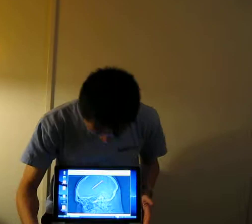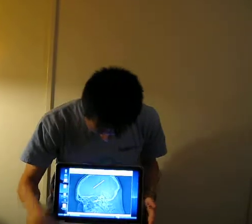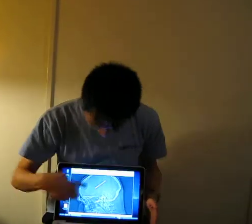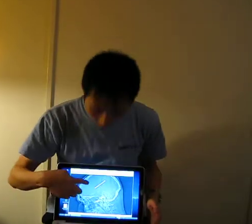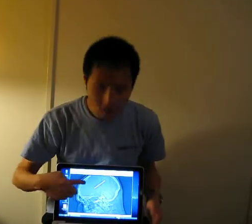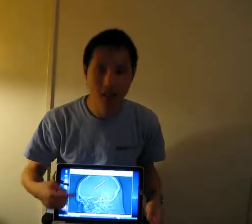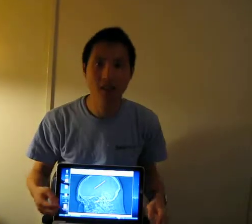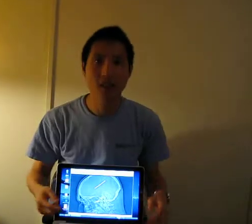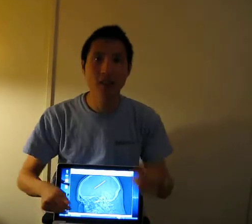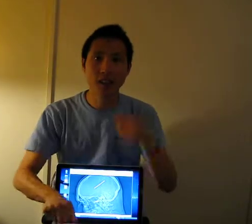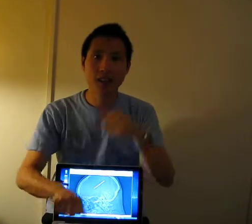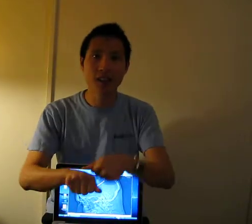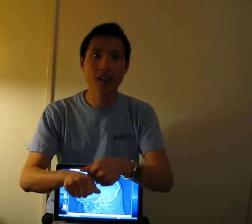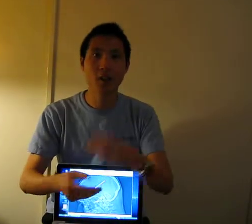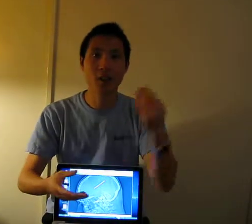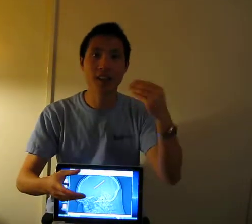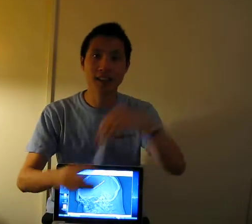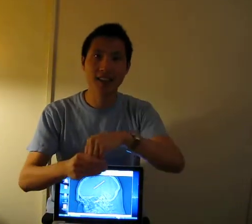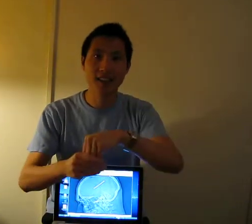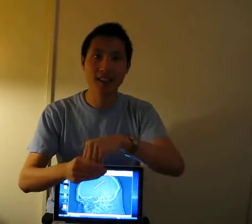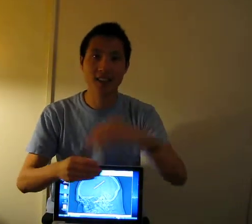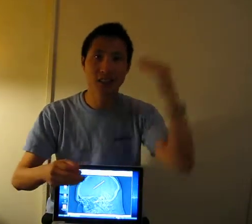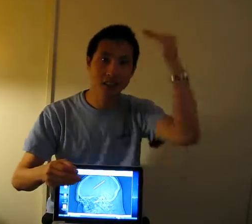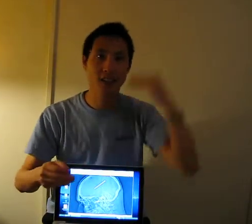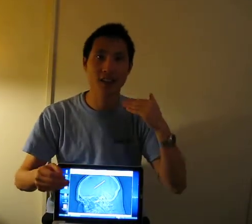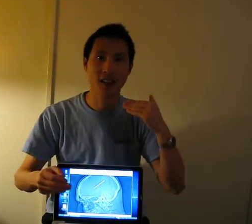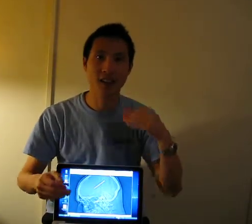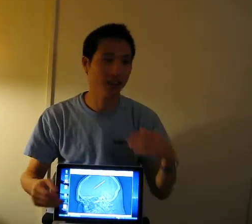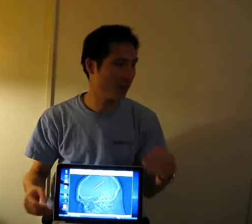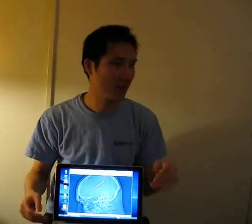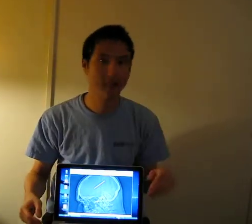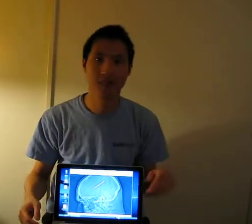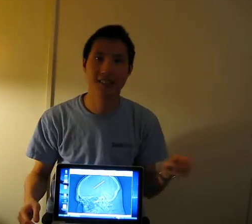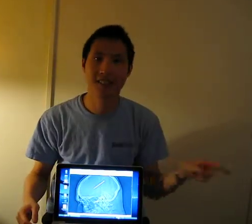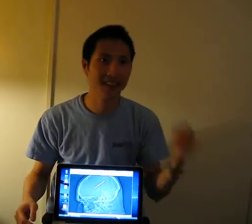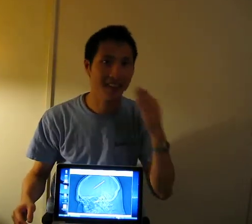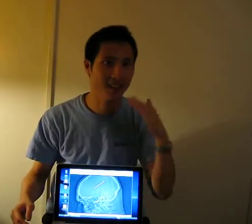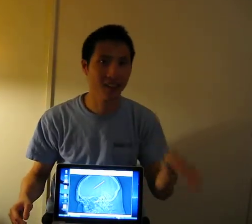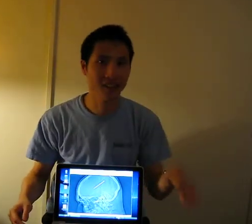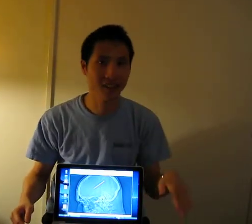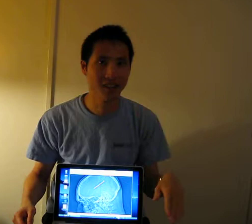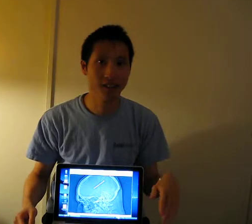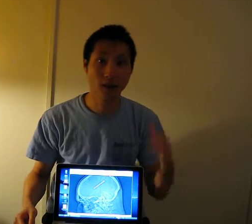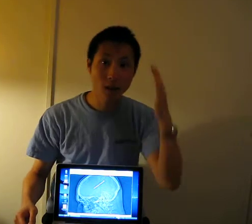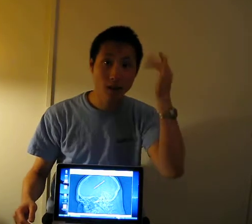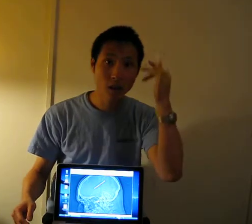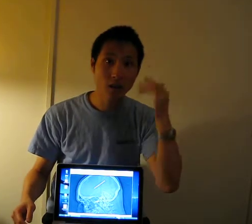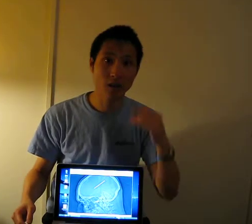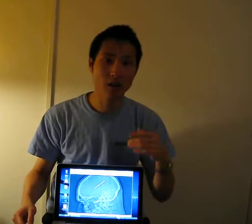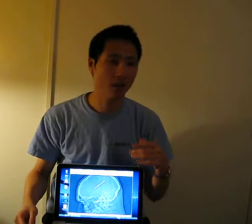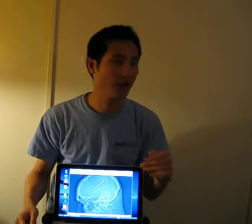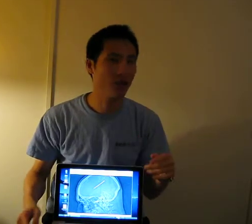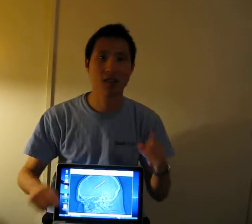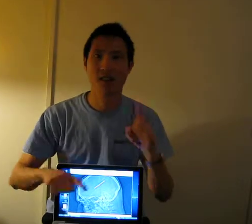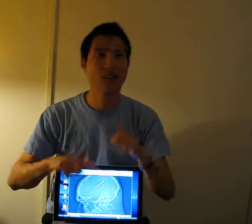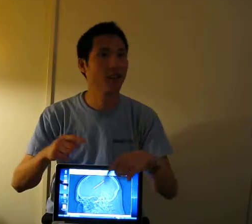Look at that. There's a nail in there, inside the head. And the guy didn't even know.